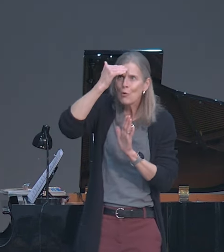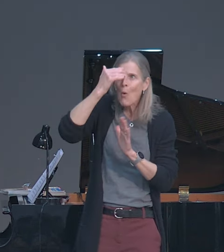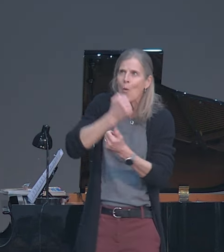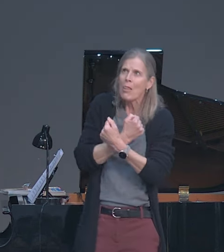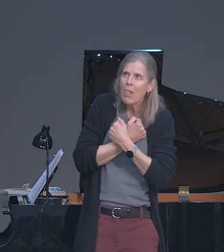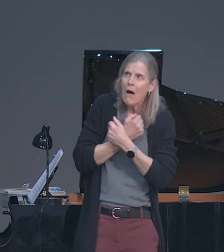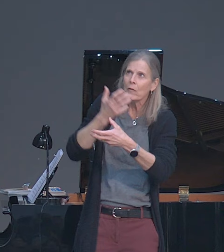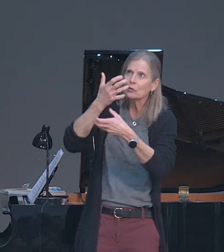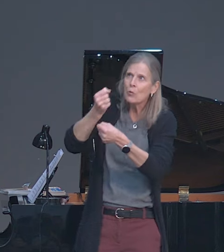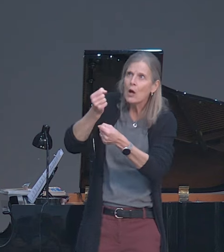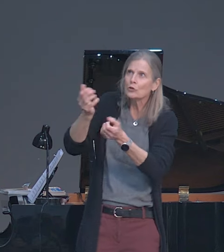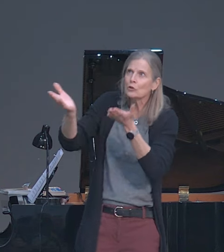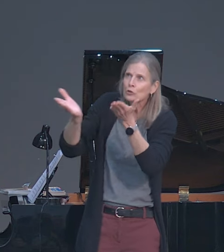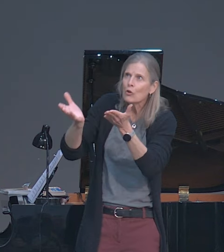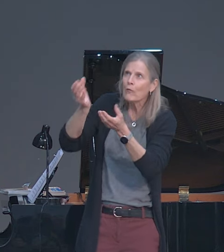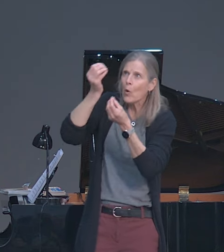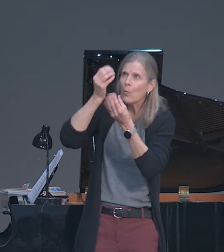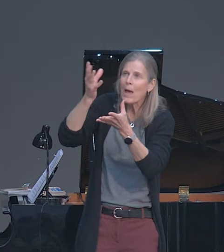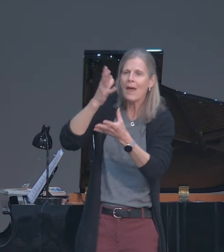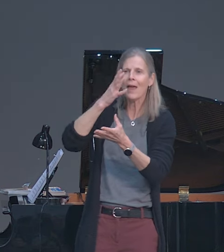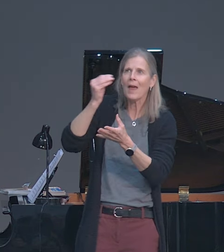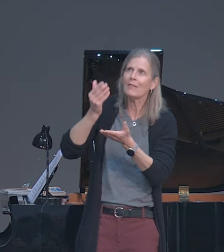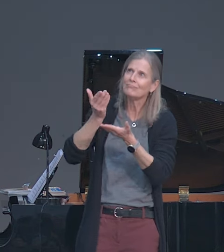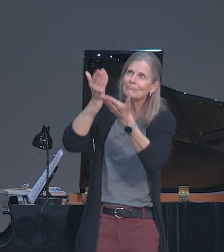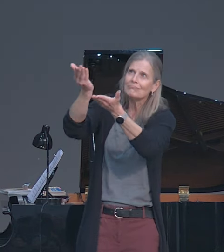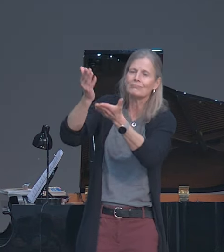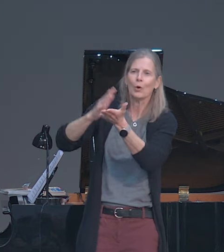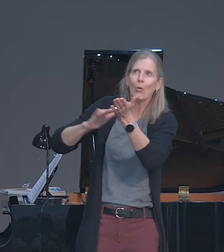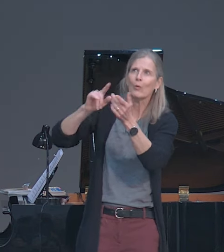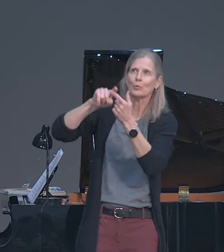and serve and glorify him.